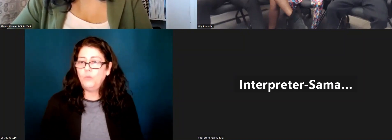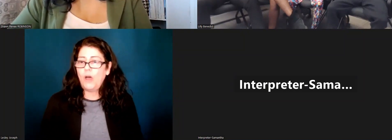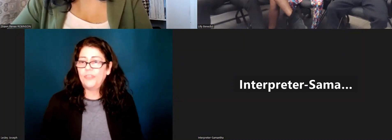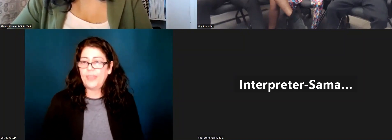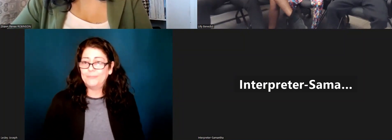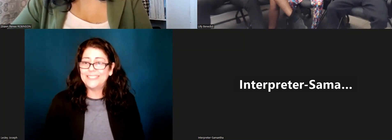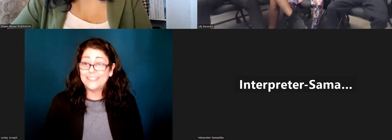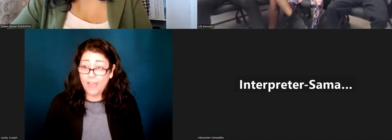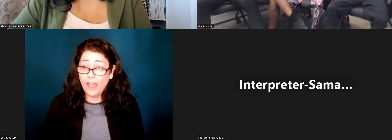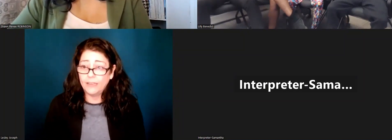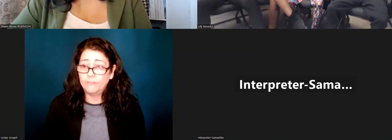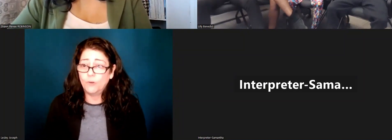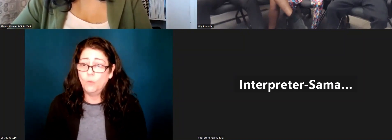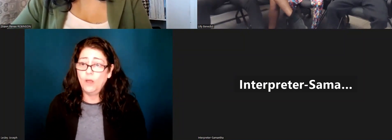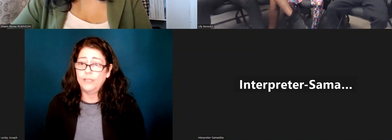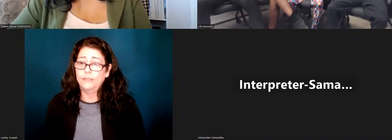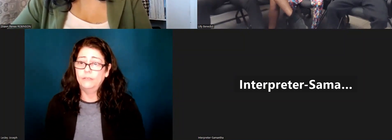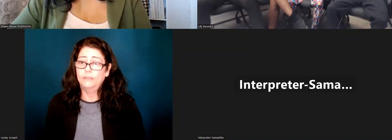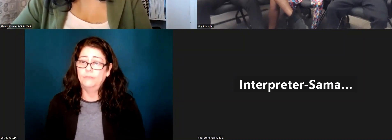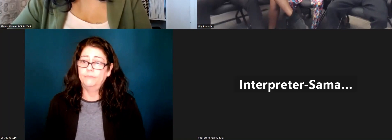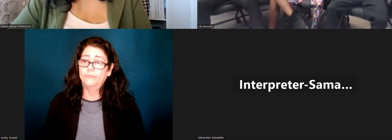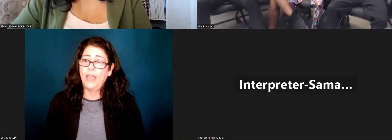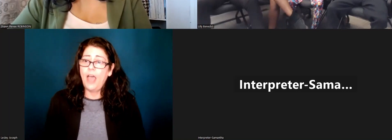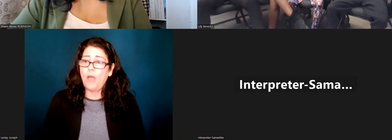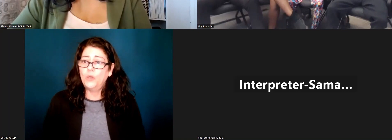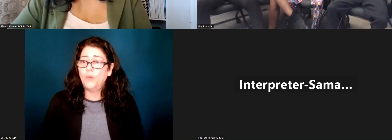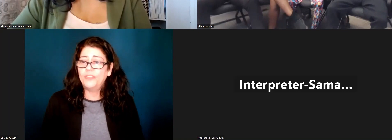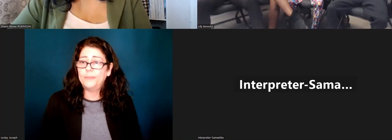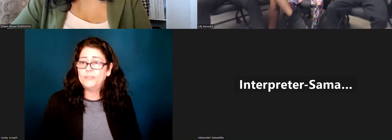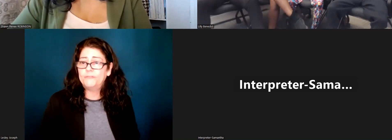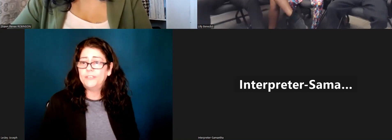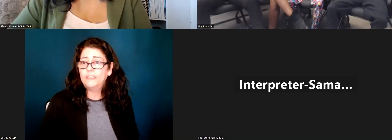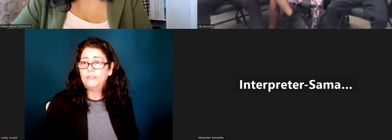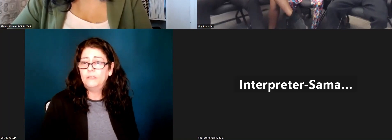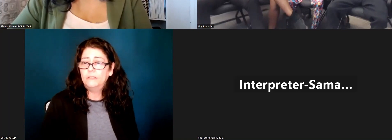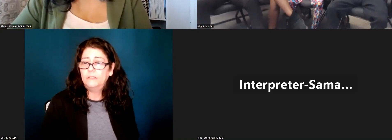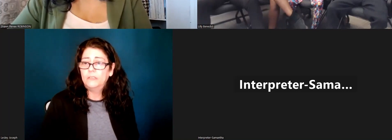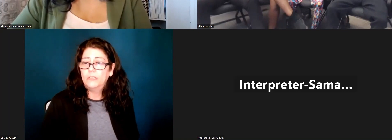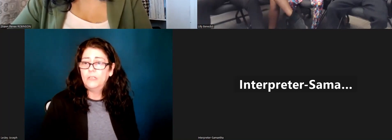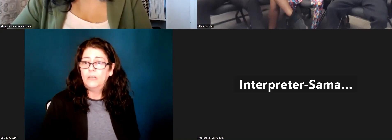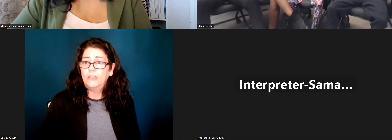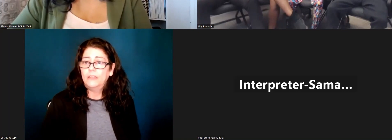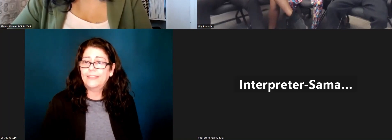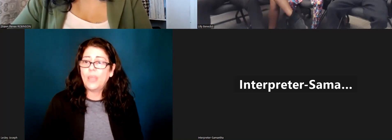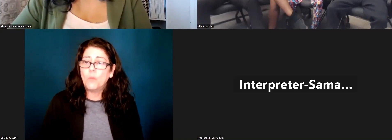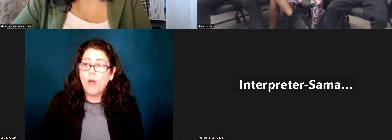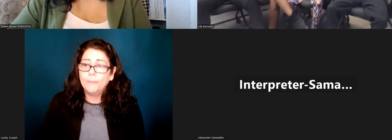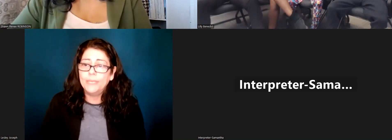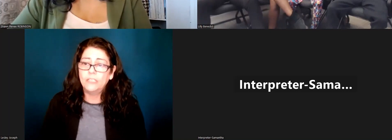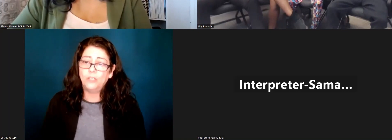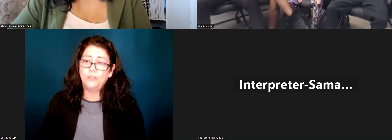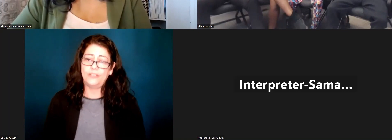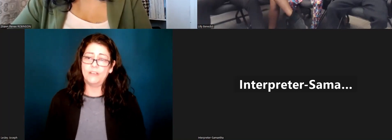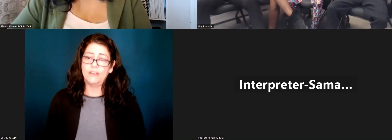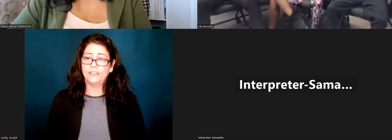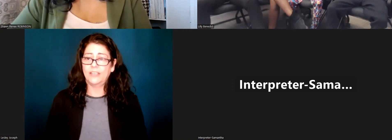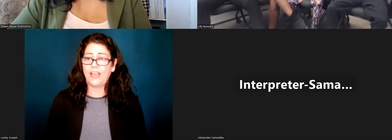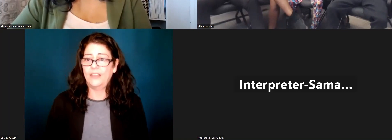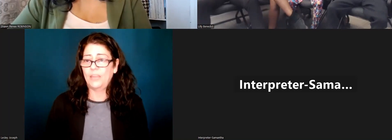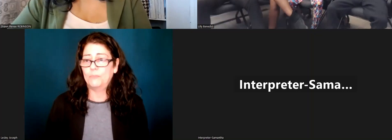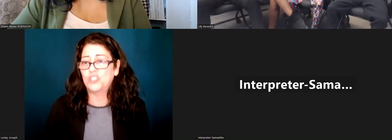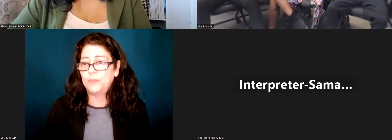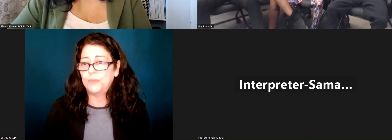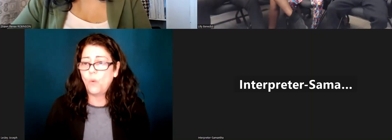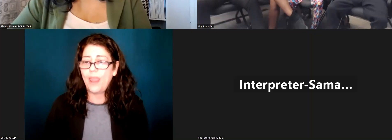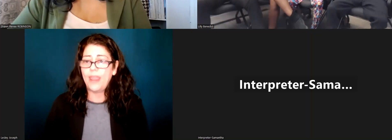I would want them to sign, for one. I would want them to feel like they want me included, not to